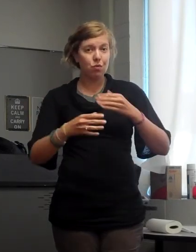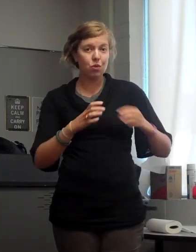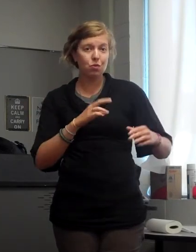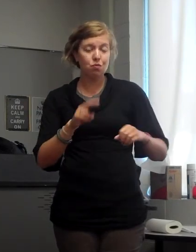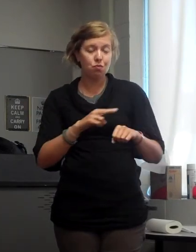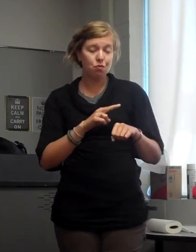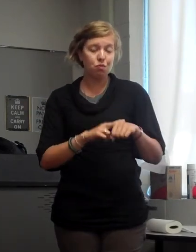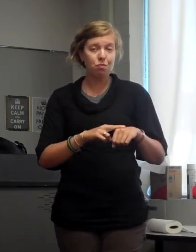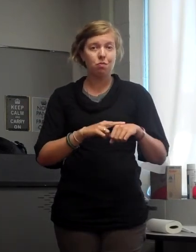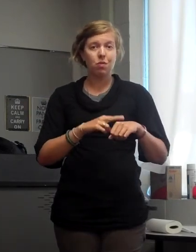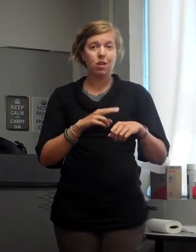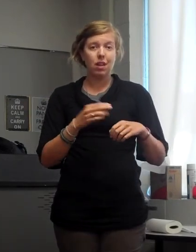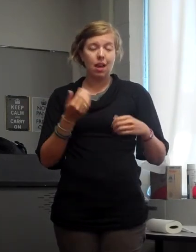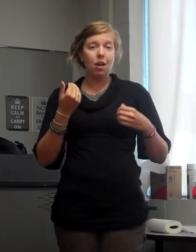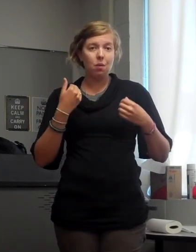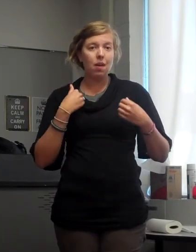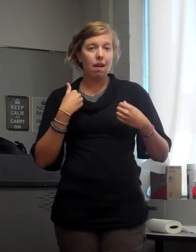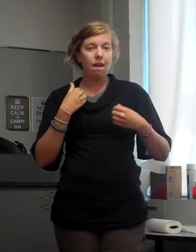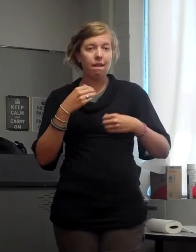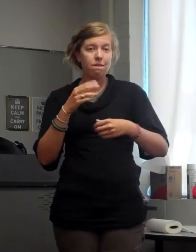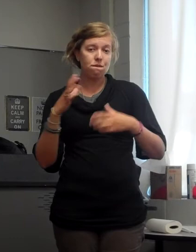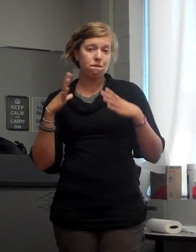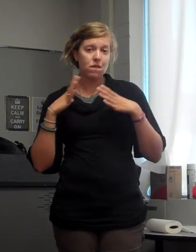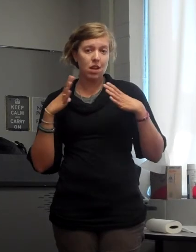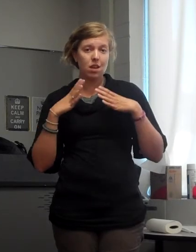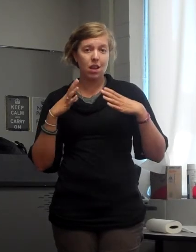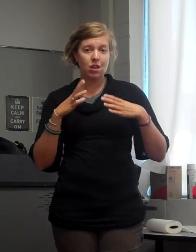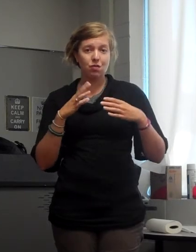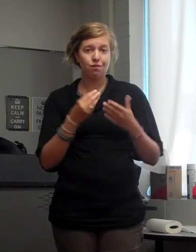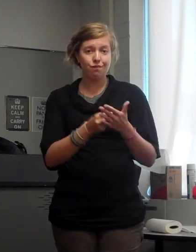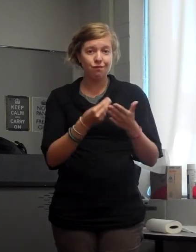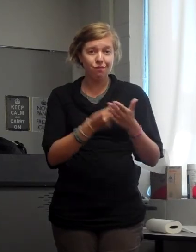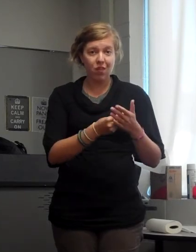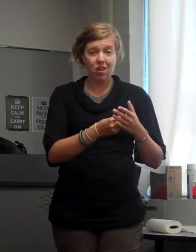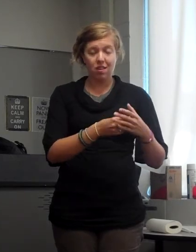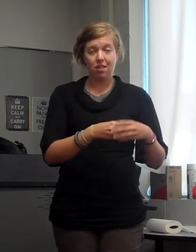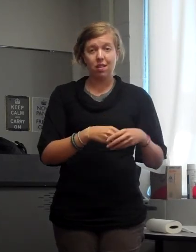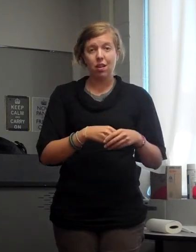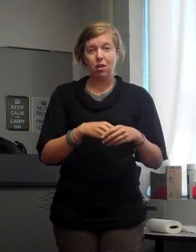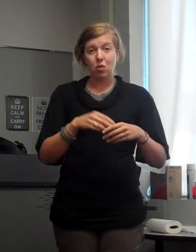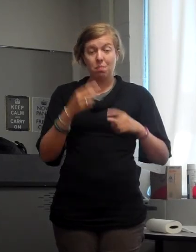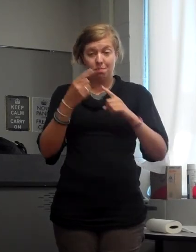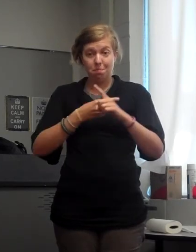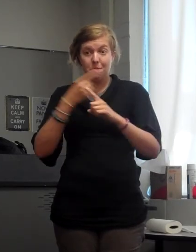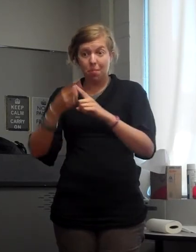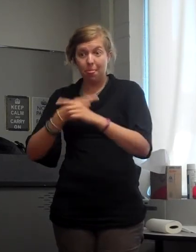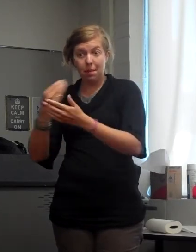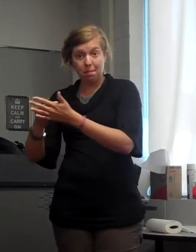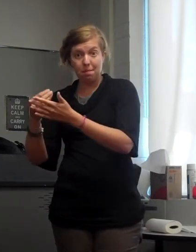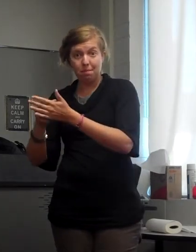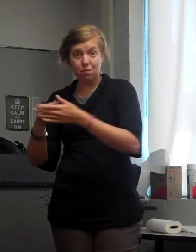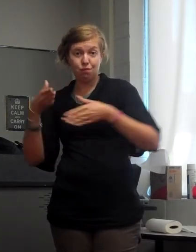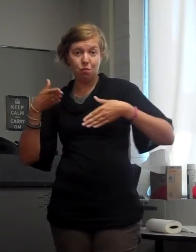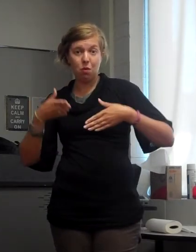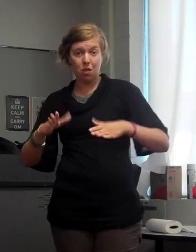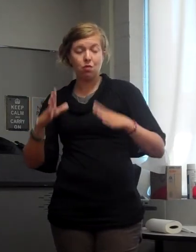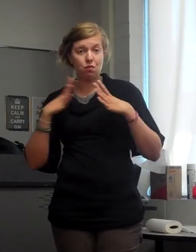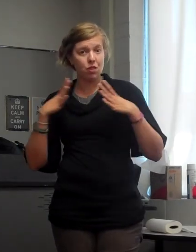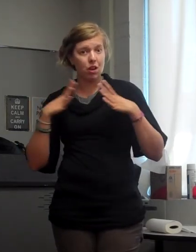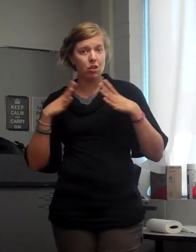fund. Our monthly budget allows for a vacation fund. So if we know we're going on a trip, we figure out how much we